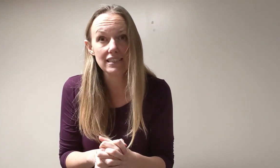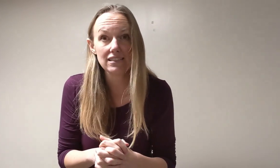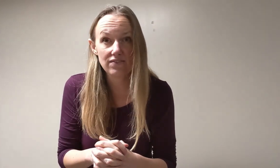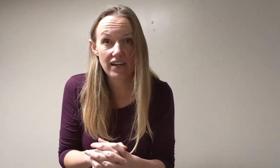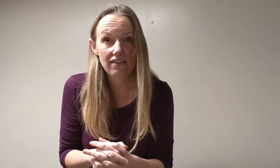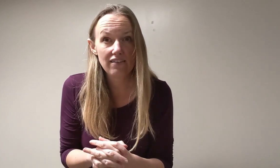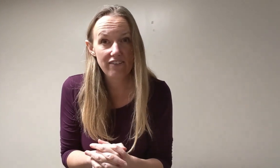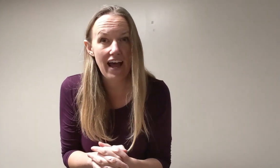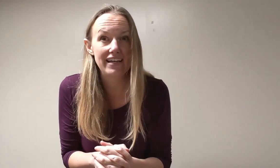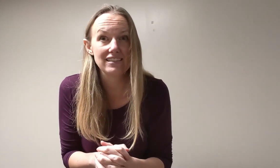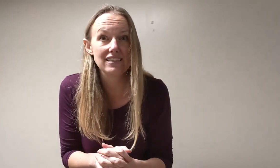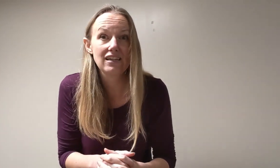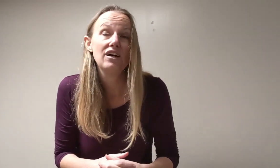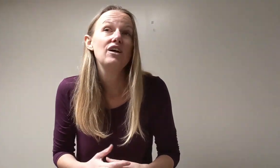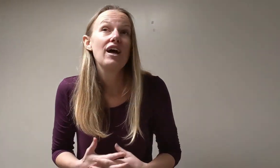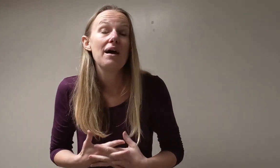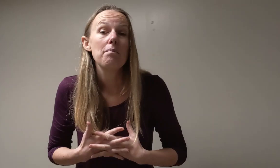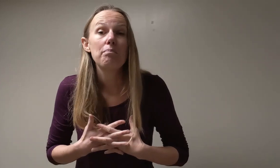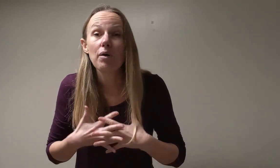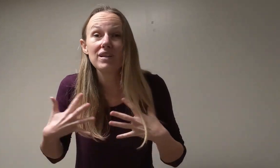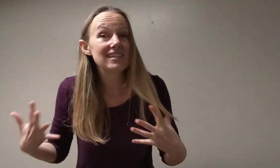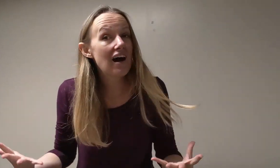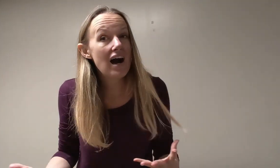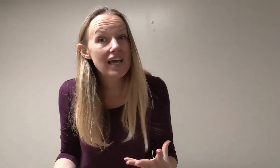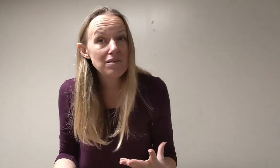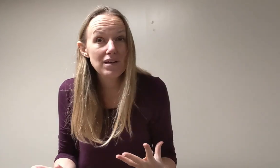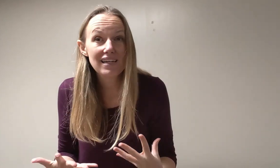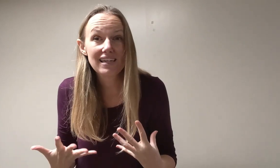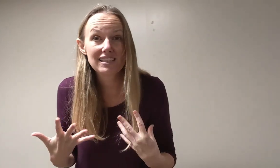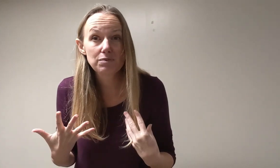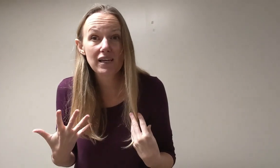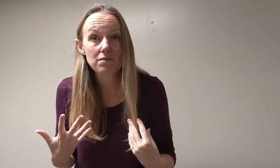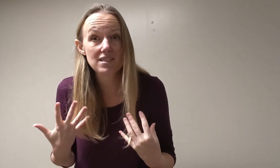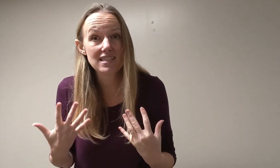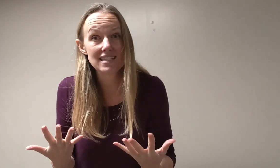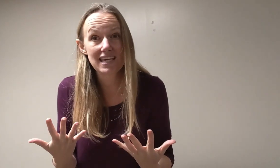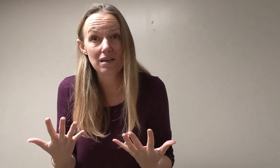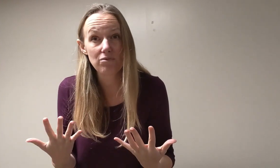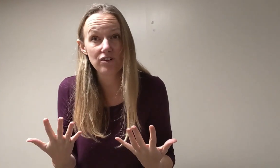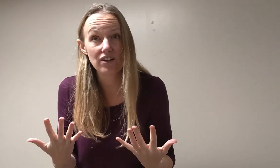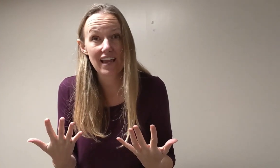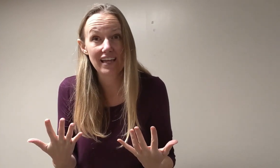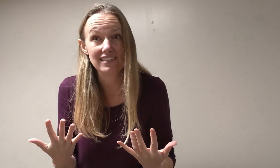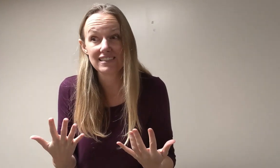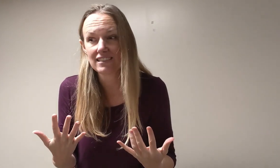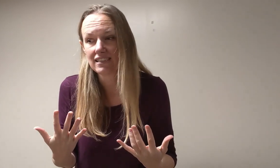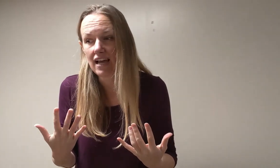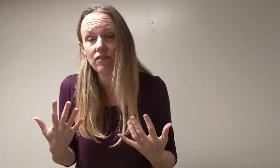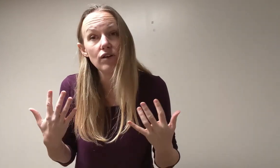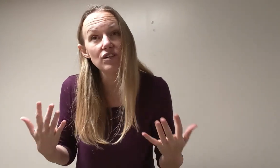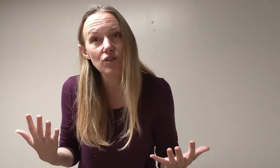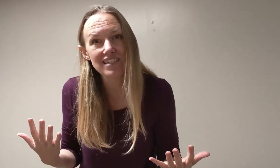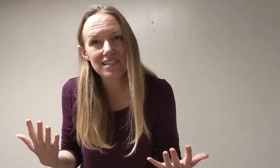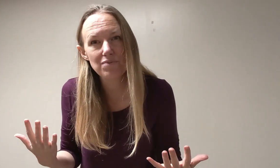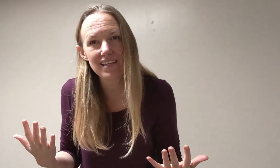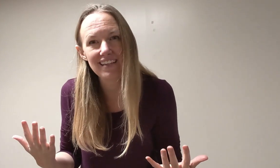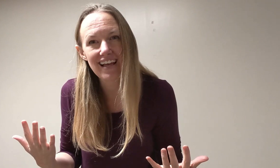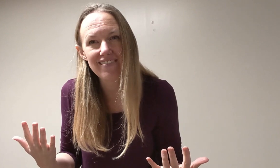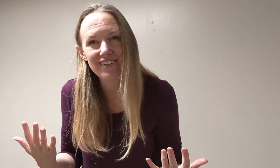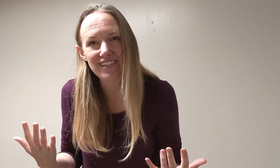is very fast. But with time, it just becomes a scheme for your hands. Have you ever noticed something in life when you're